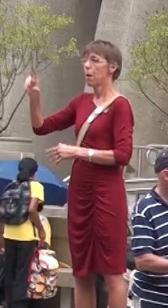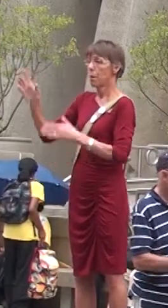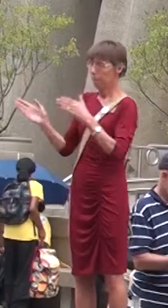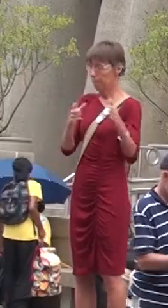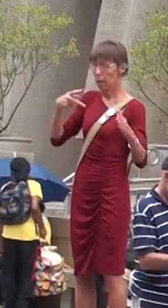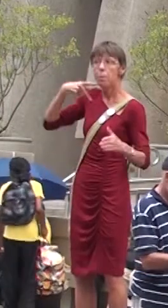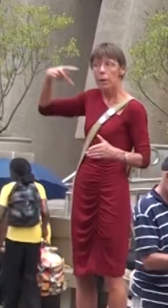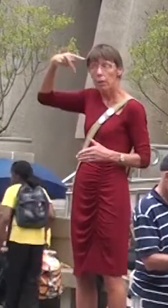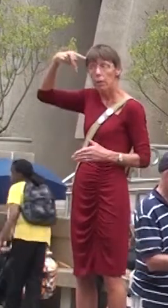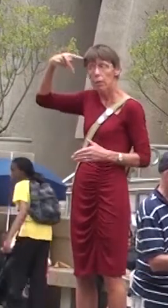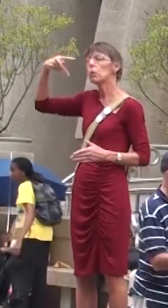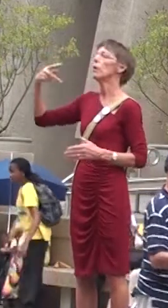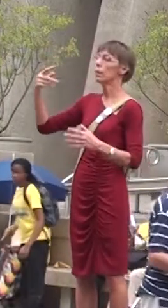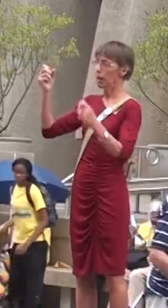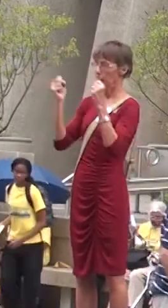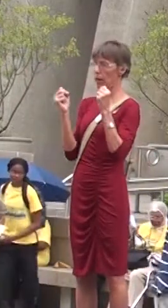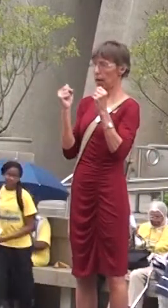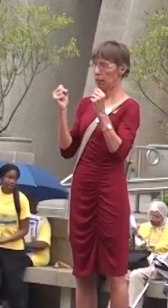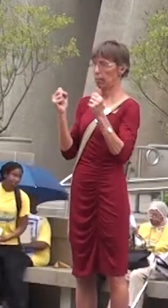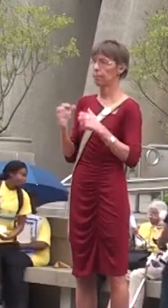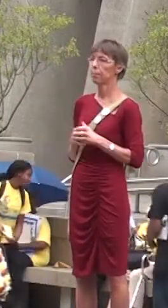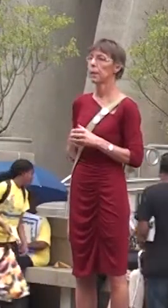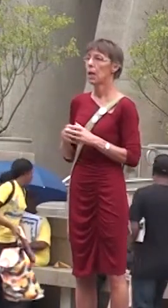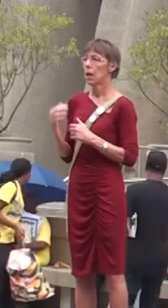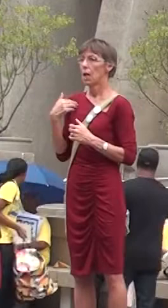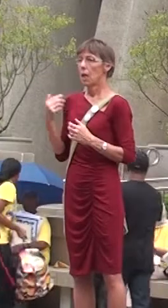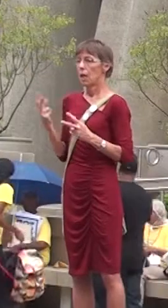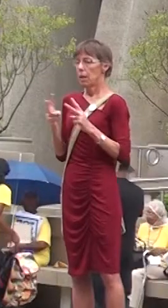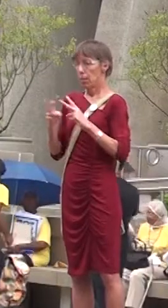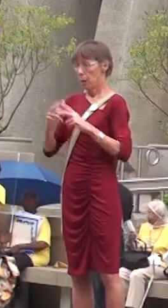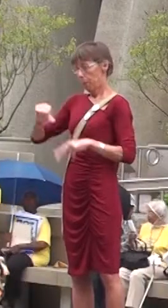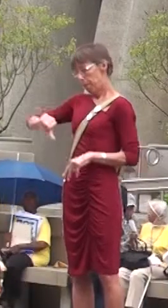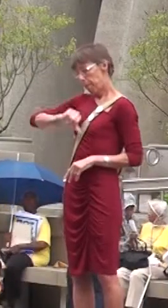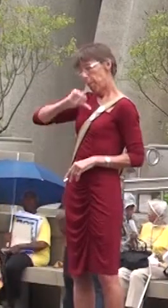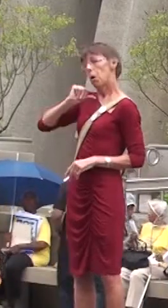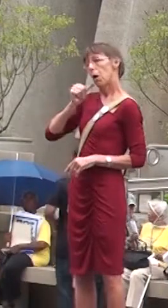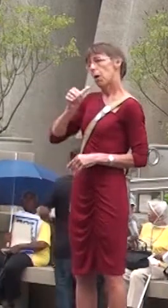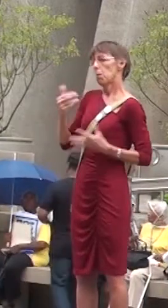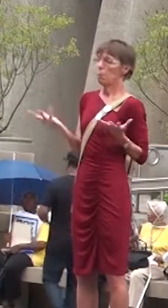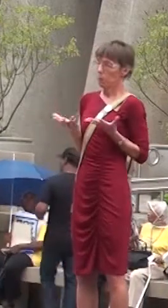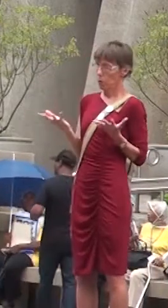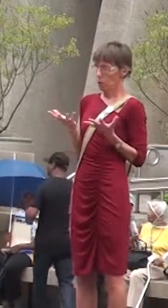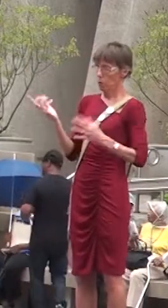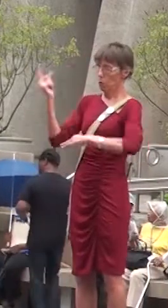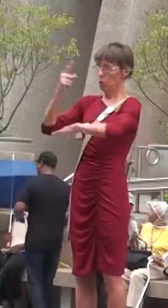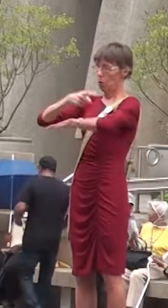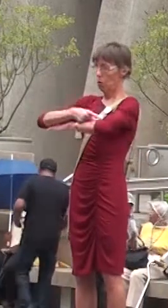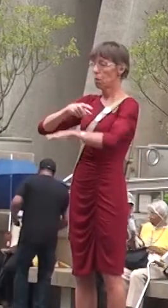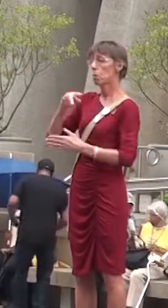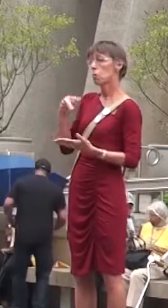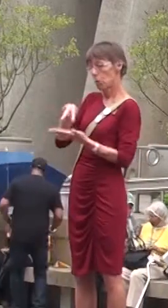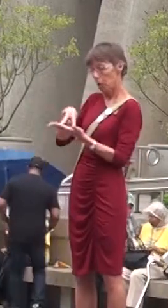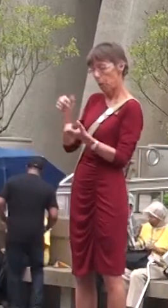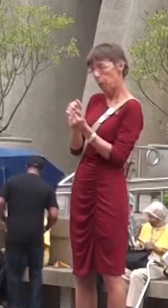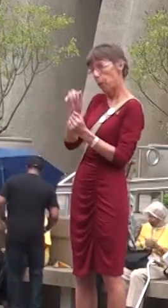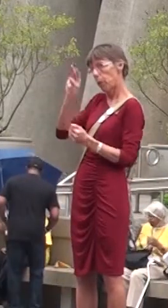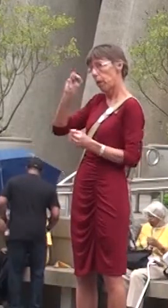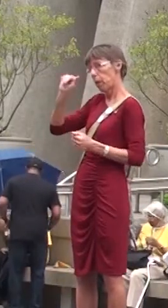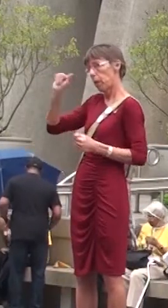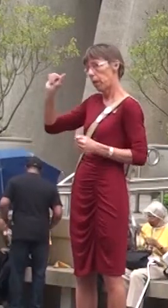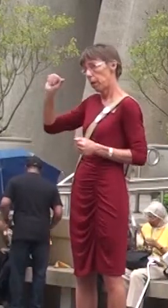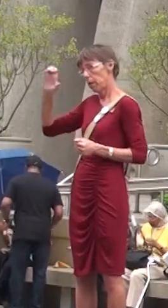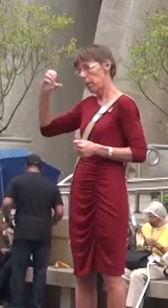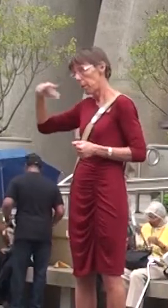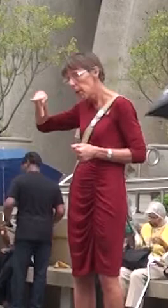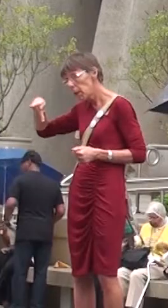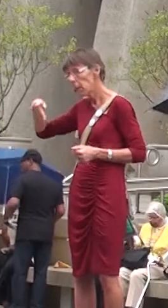Fund. Thank you. I'm incredibly honored to be here today to stand with the NAACP and